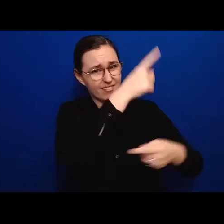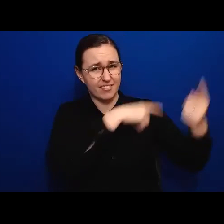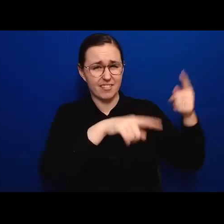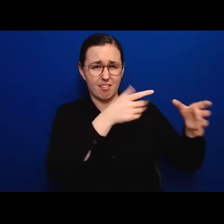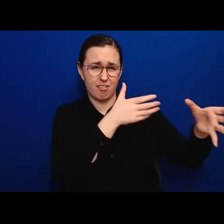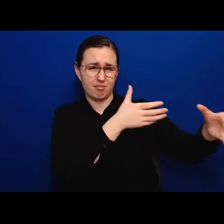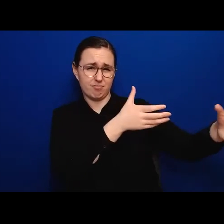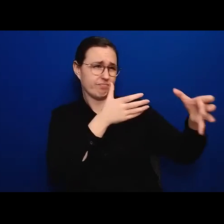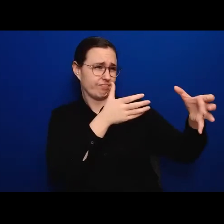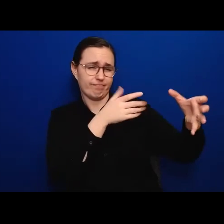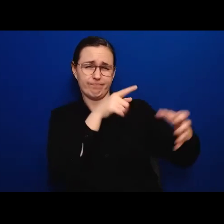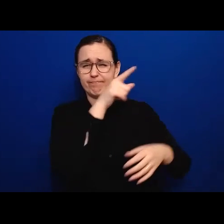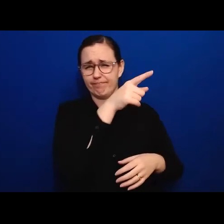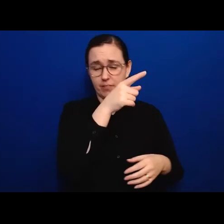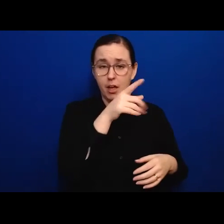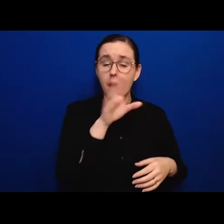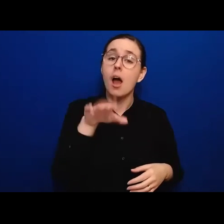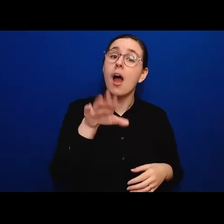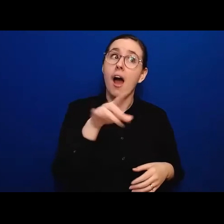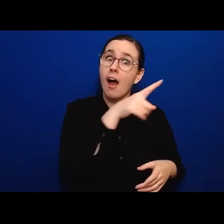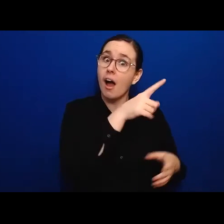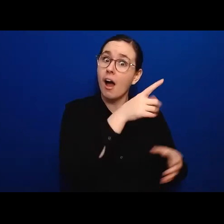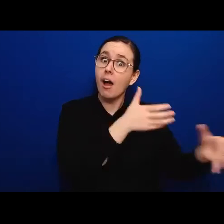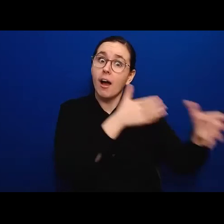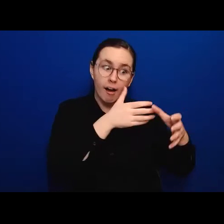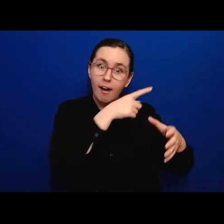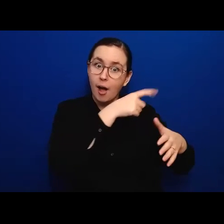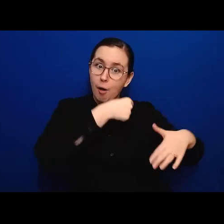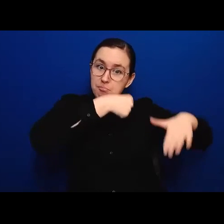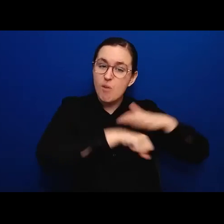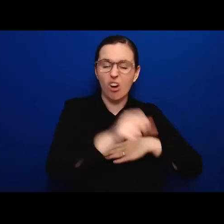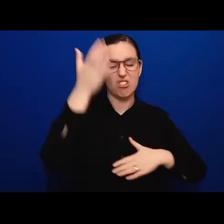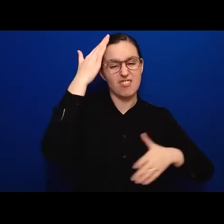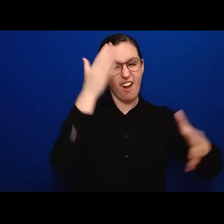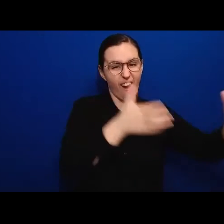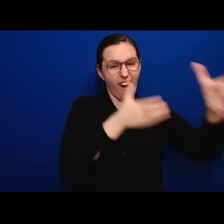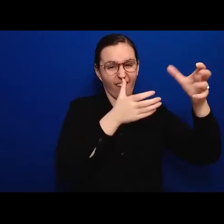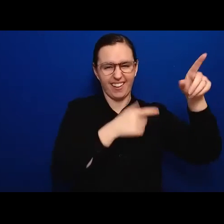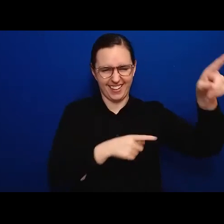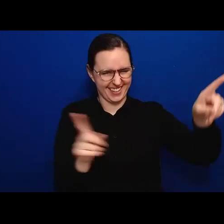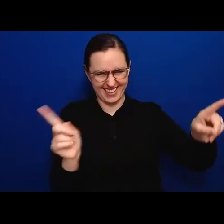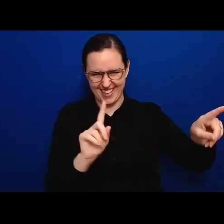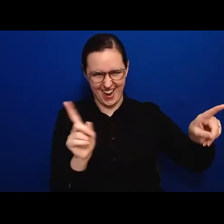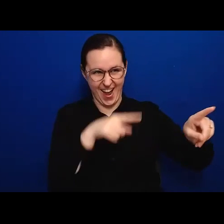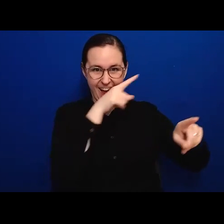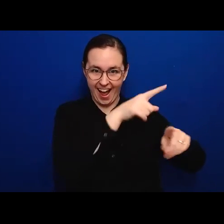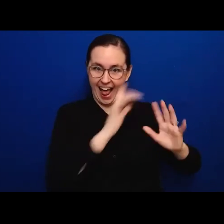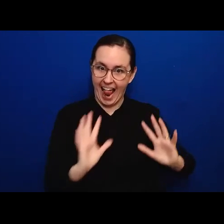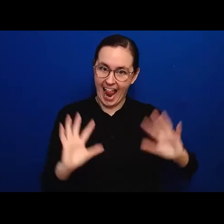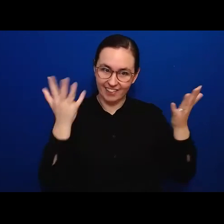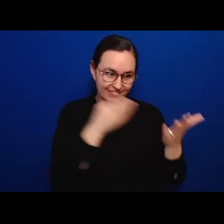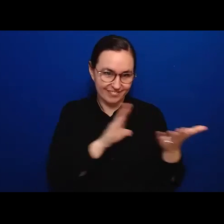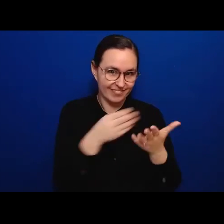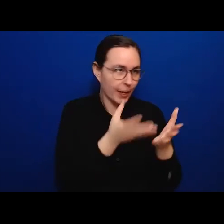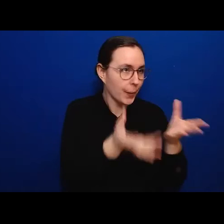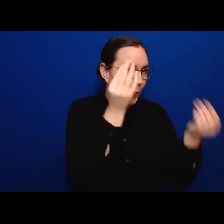they had no experience. So I encourage you all to participate. I'm a youth, encourage the youth to participate different